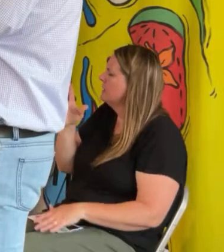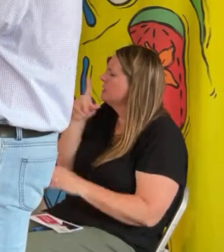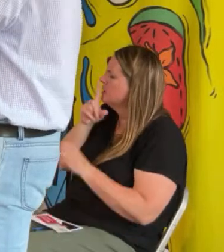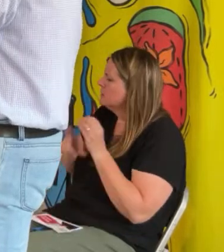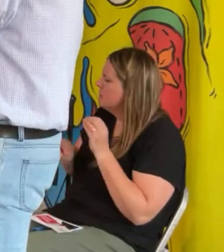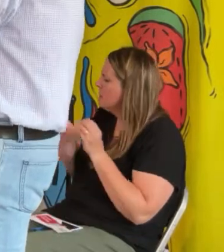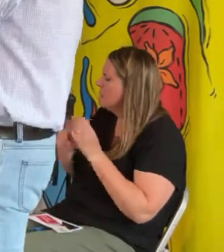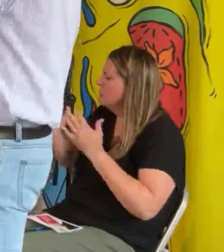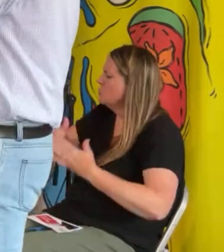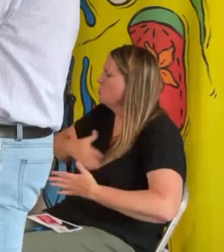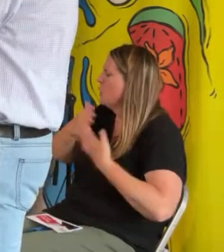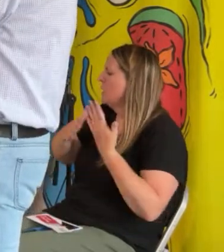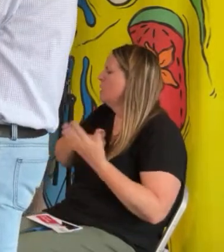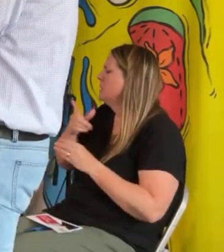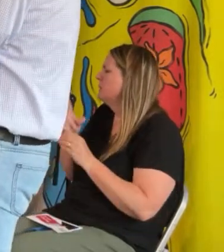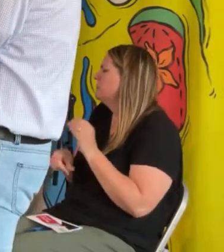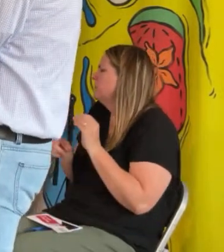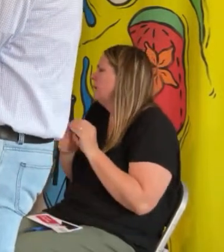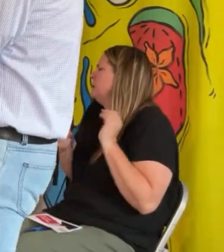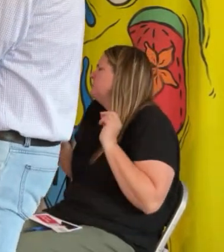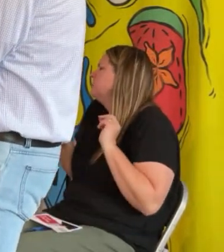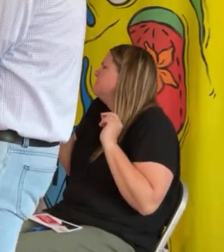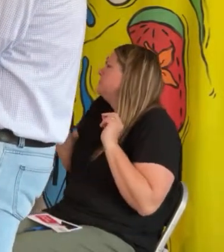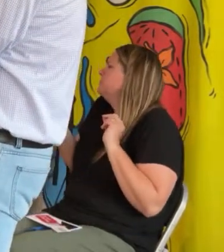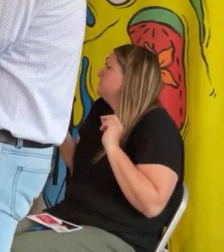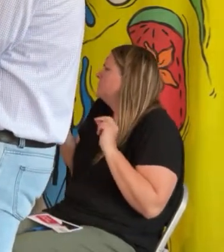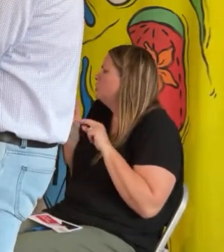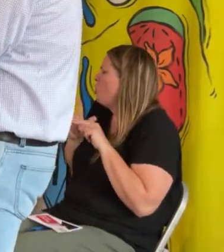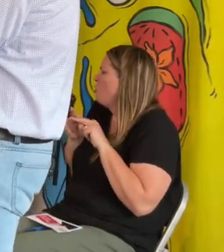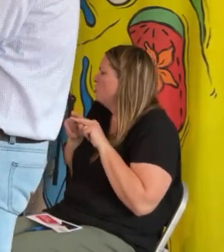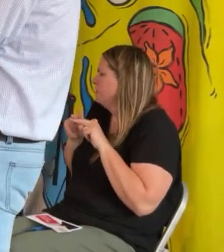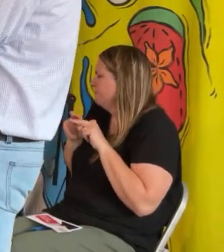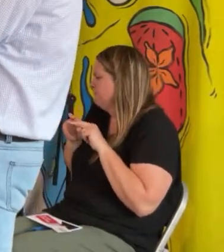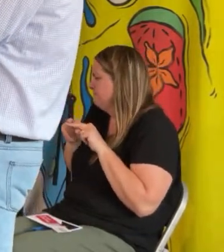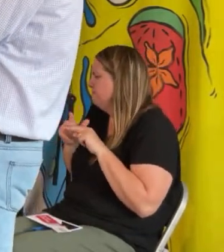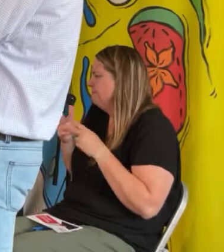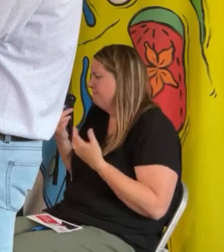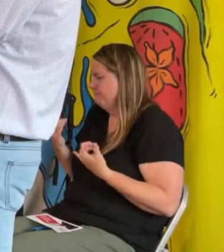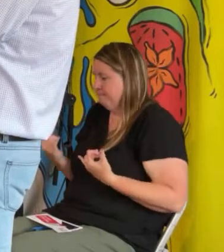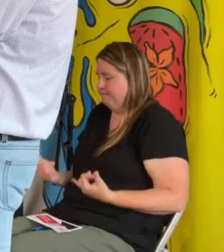It is a joy, tomatoes and a little salt.